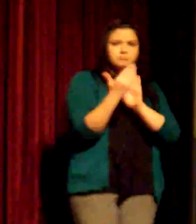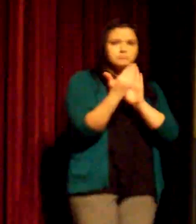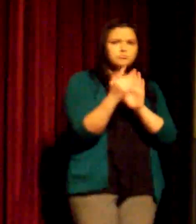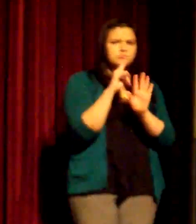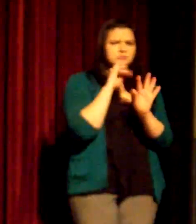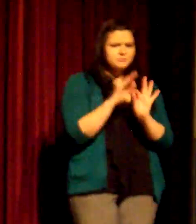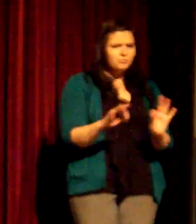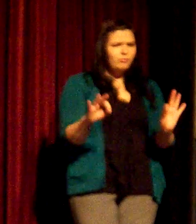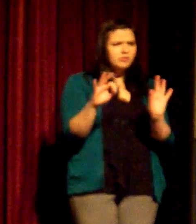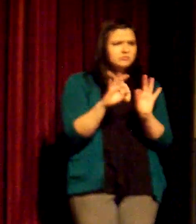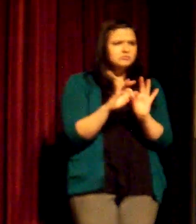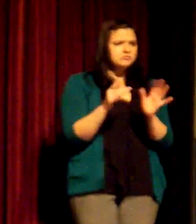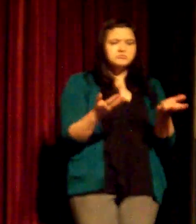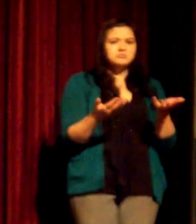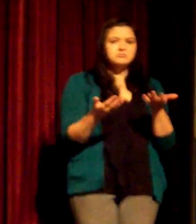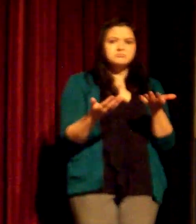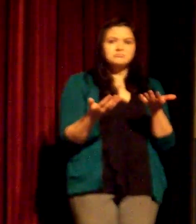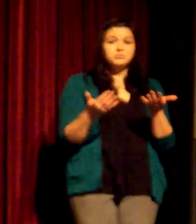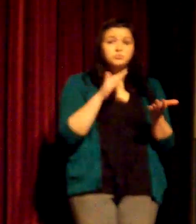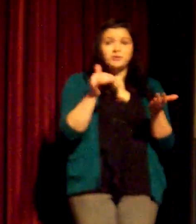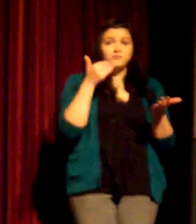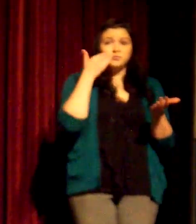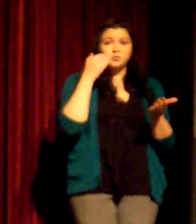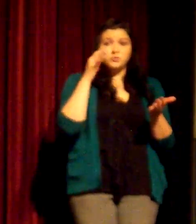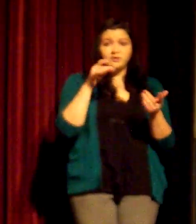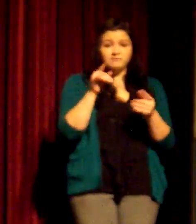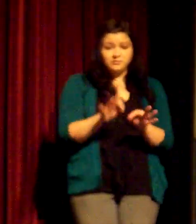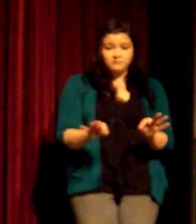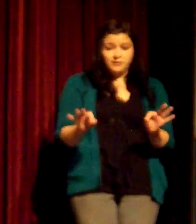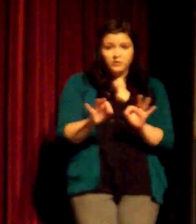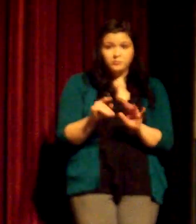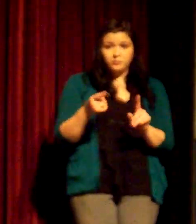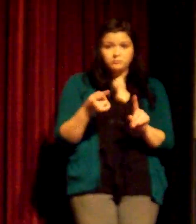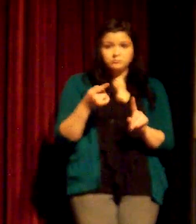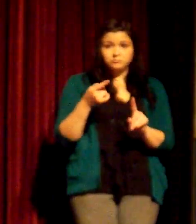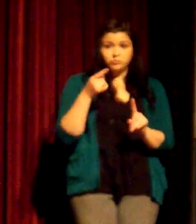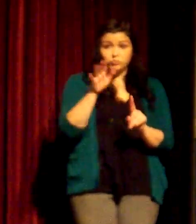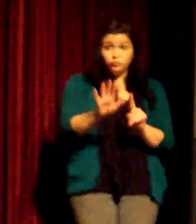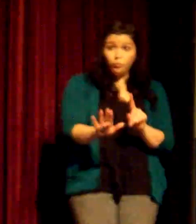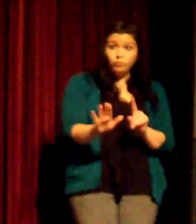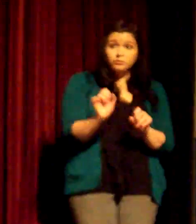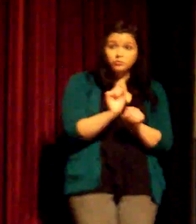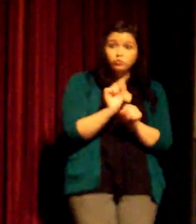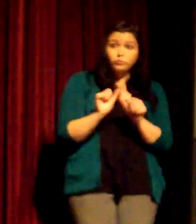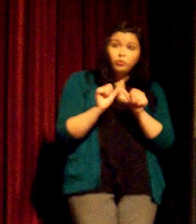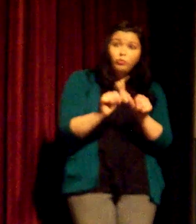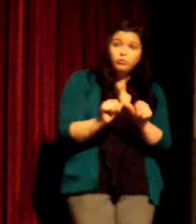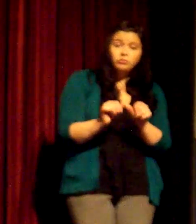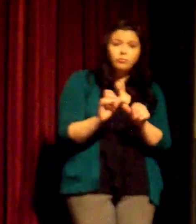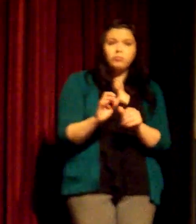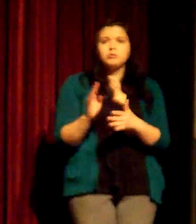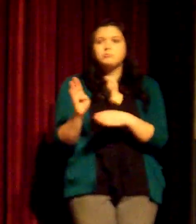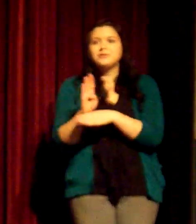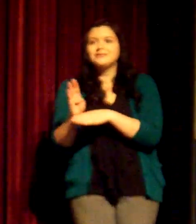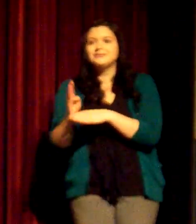Mayville State, and ended up graduating from the University of North Dakota with a bachelor's degree in communications. Mm-hmm. Ms. Christy